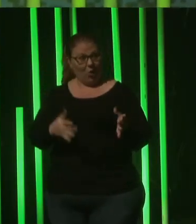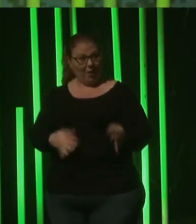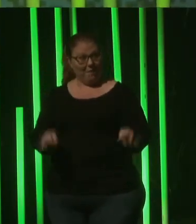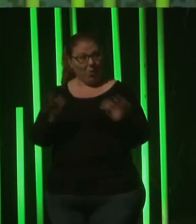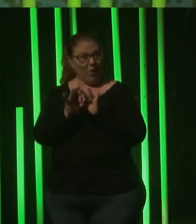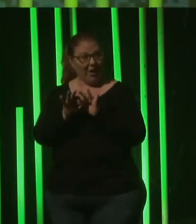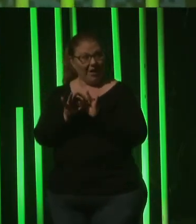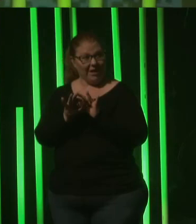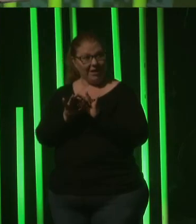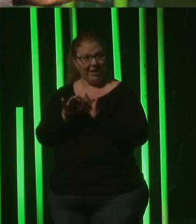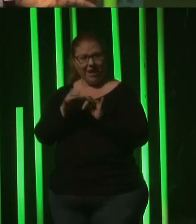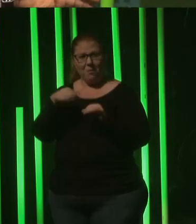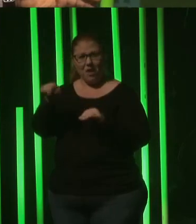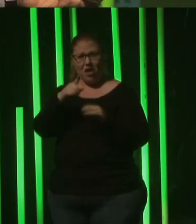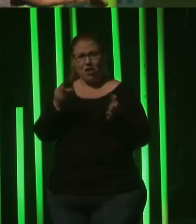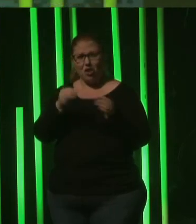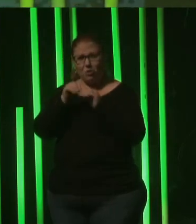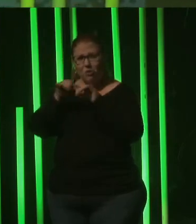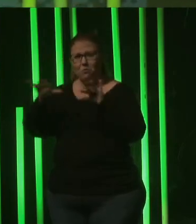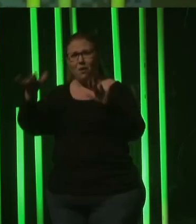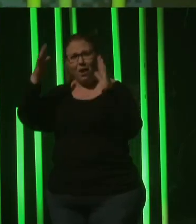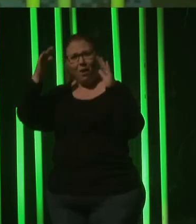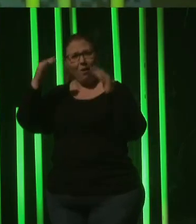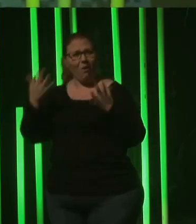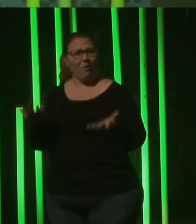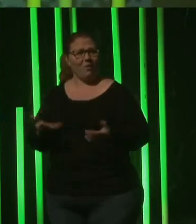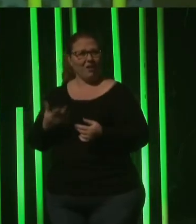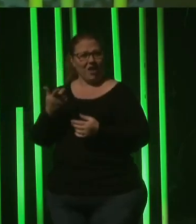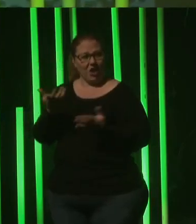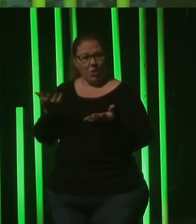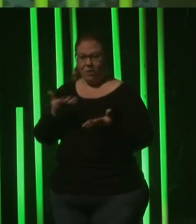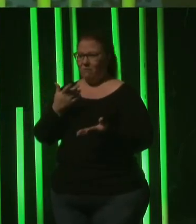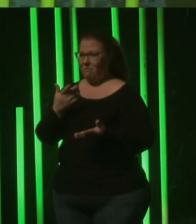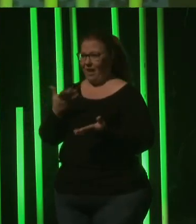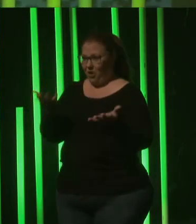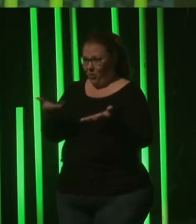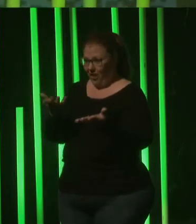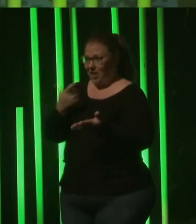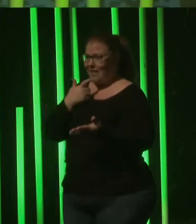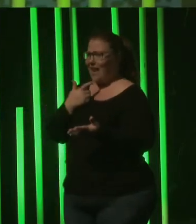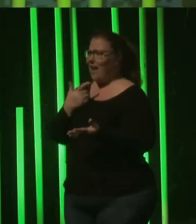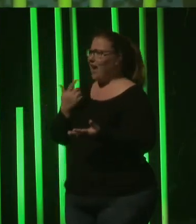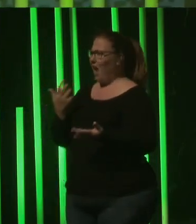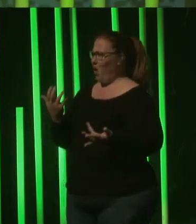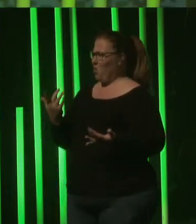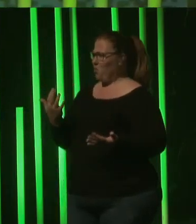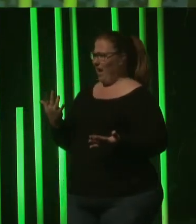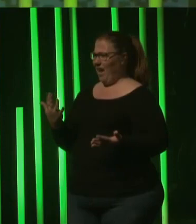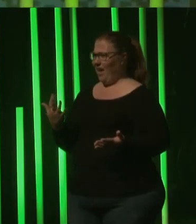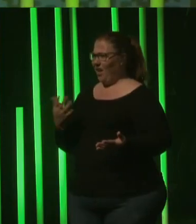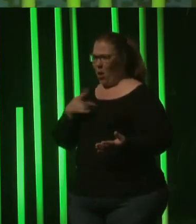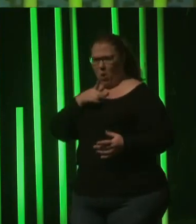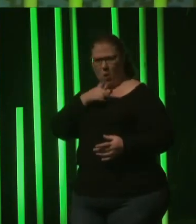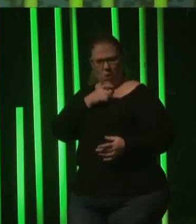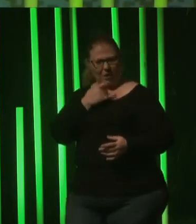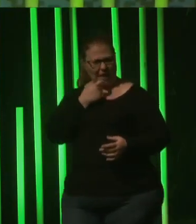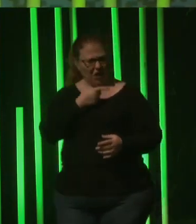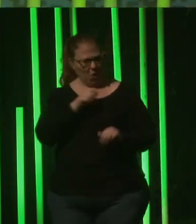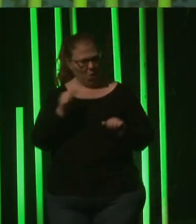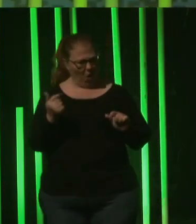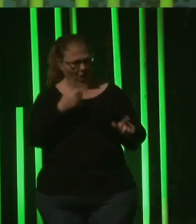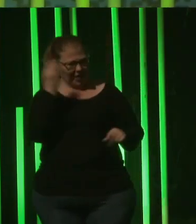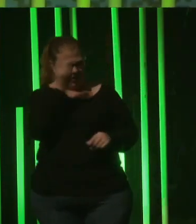are ambassadors of hope. You are there to say, wait a minute, who's telling you all of